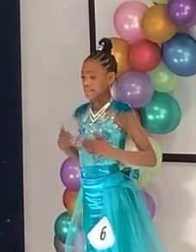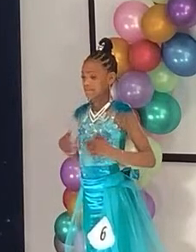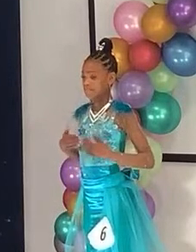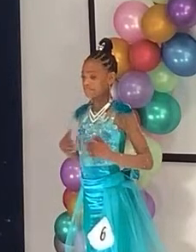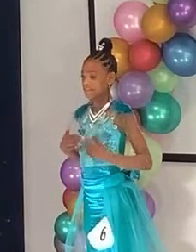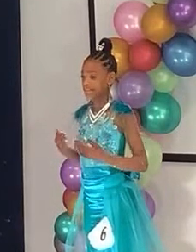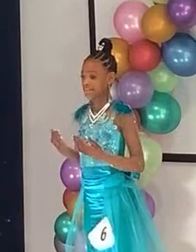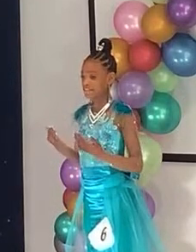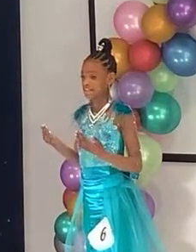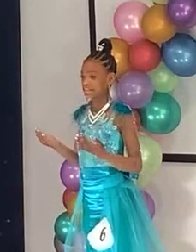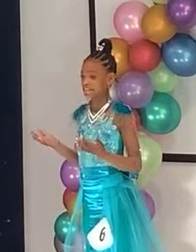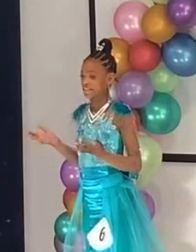happy.